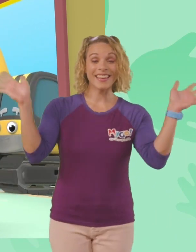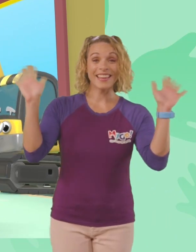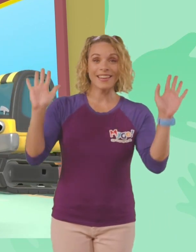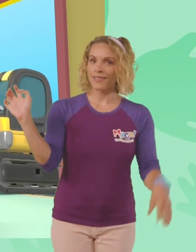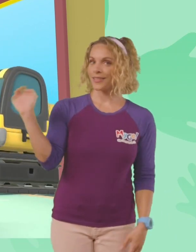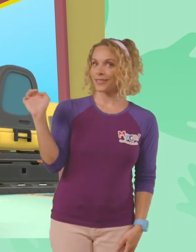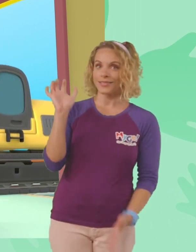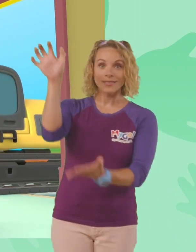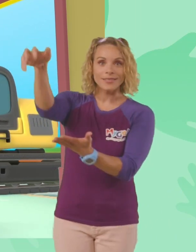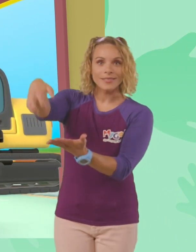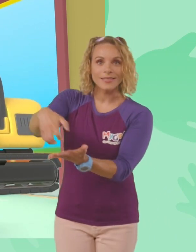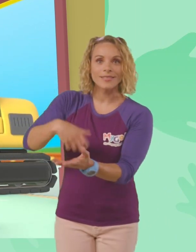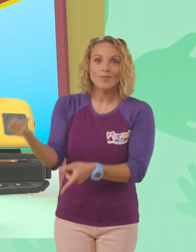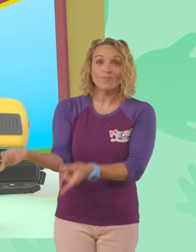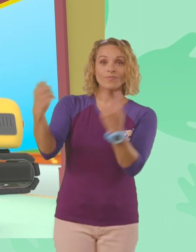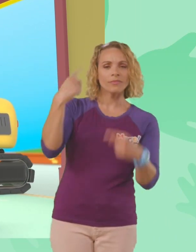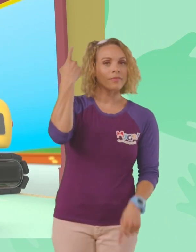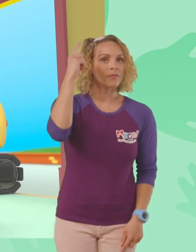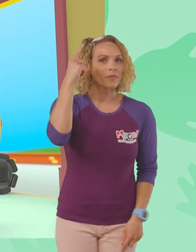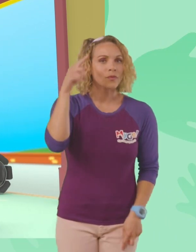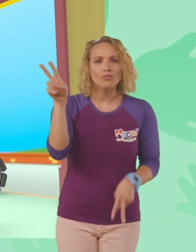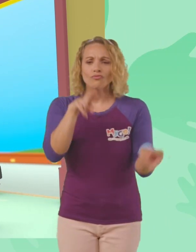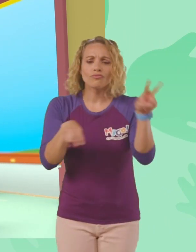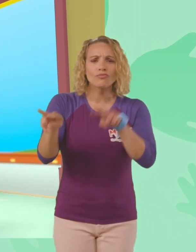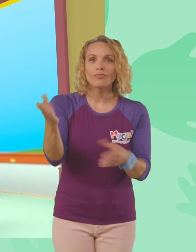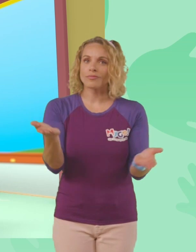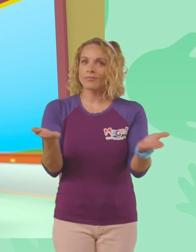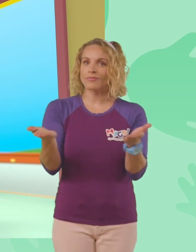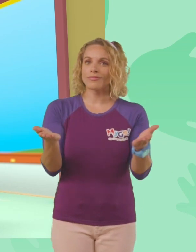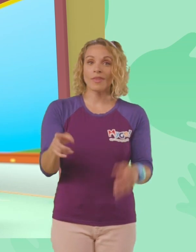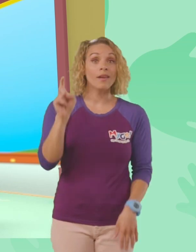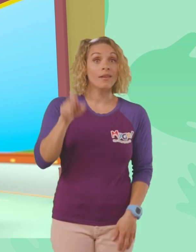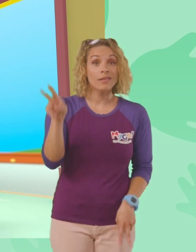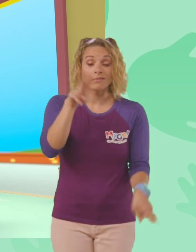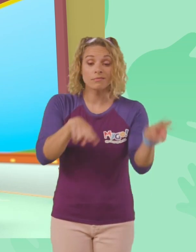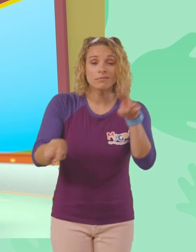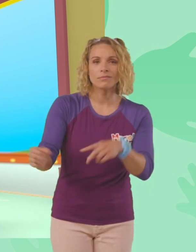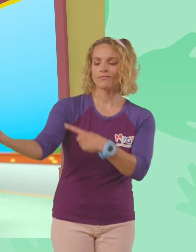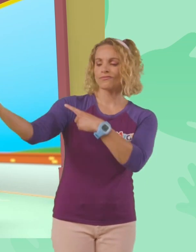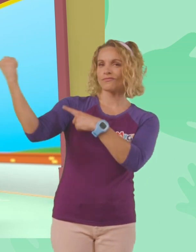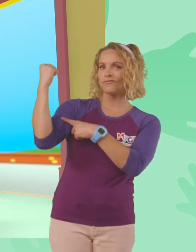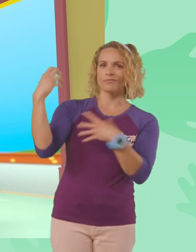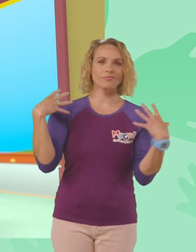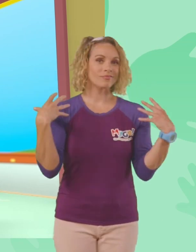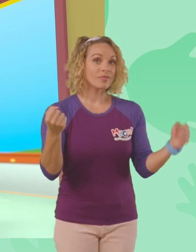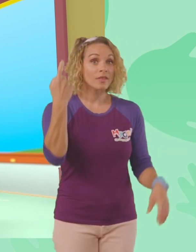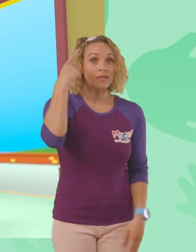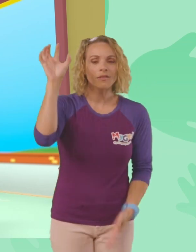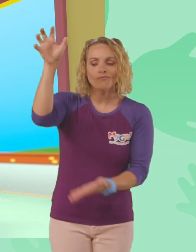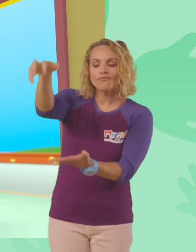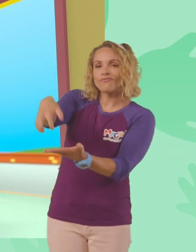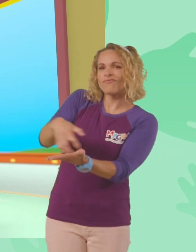Hello everyone. Eric the excavator's in for his service. We have to check he's fit and healthy for all the digging he